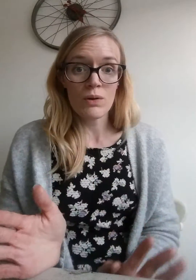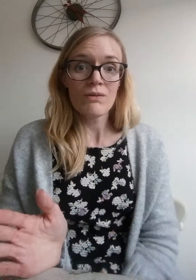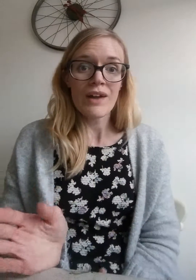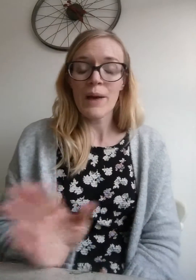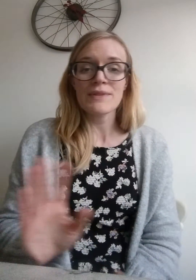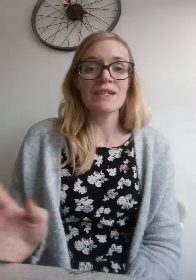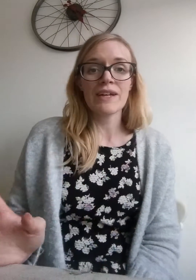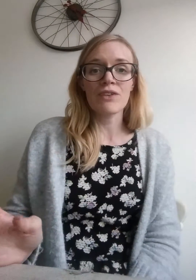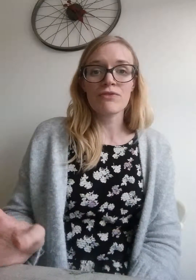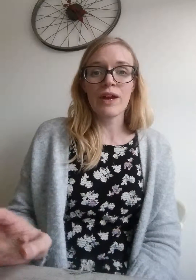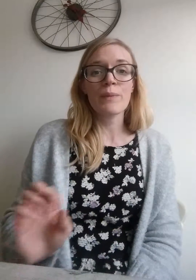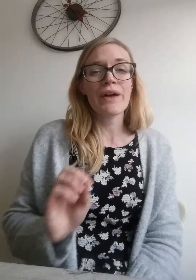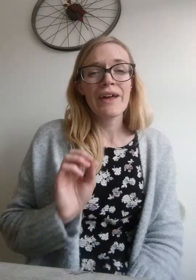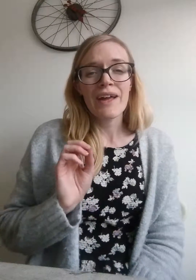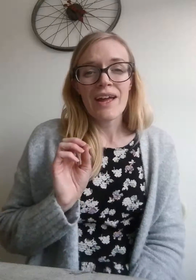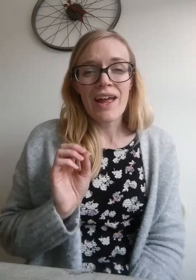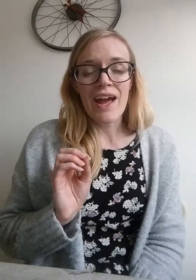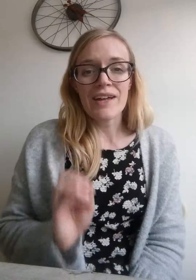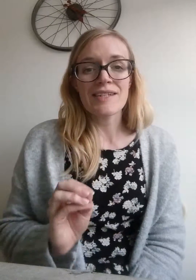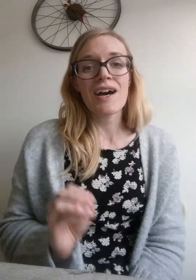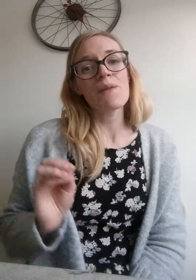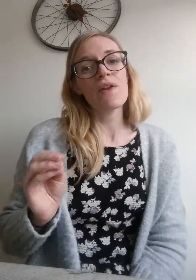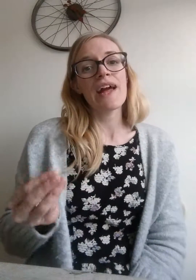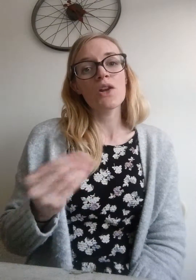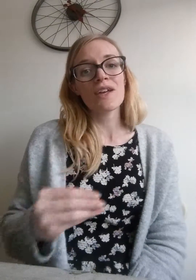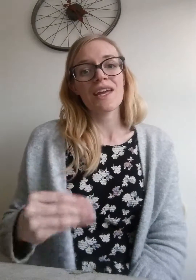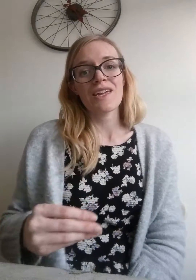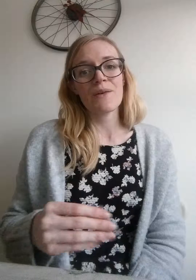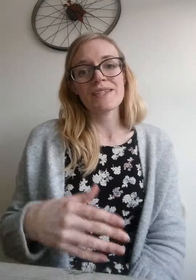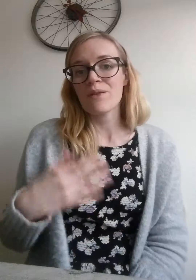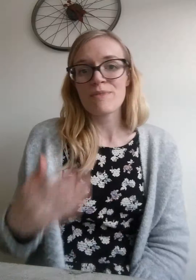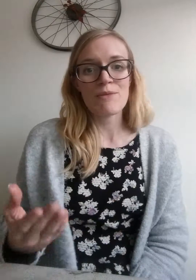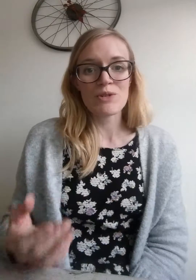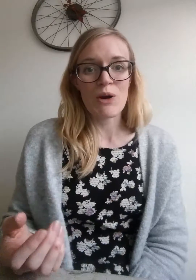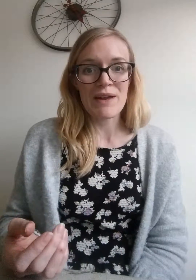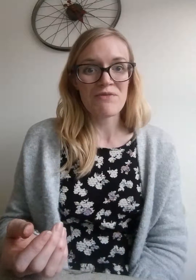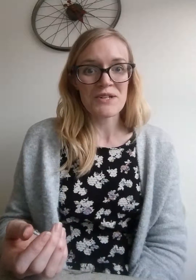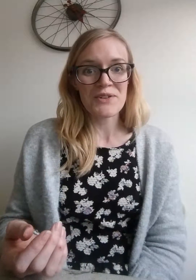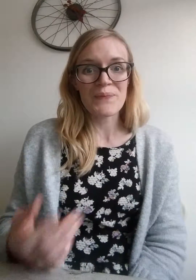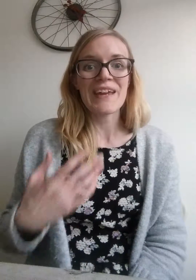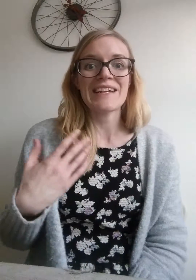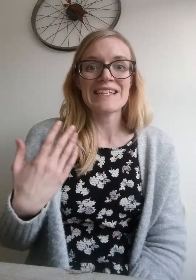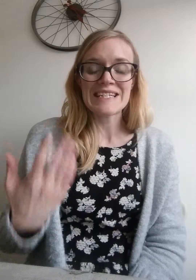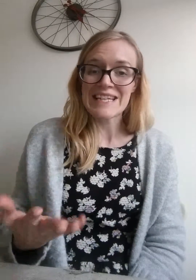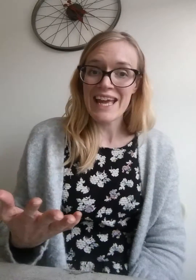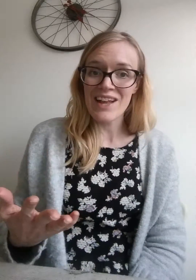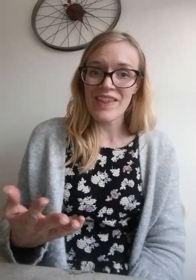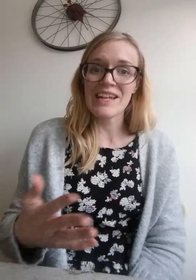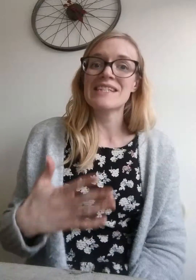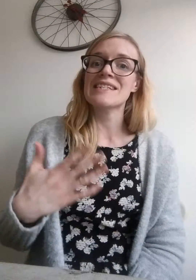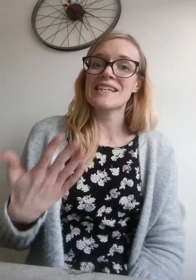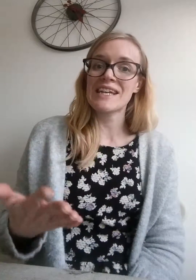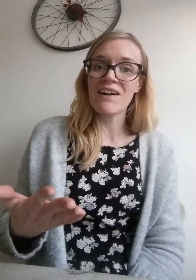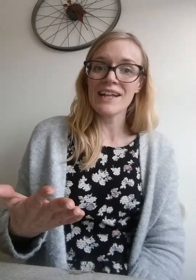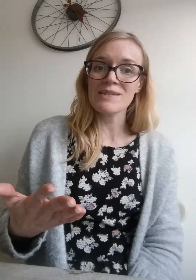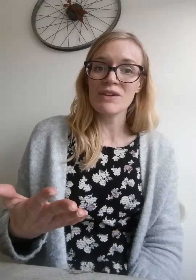born, absolutely go for it, but at a time when they're looking at you, it's going to be much more beneficial. They need to see it, they need to see your hands